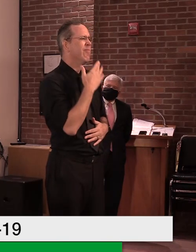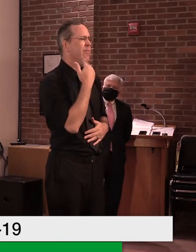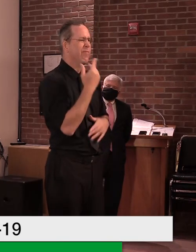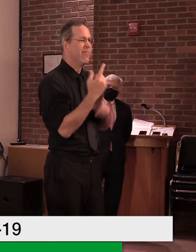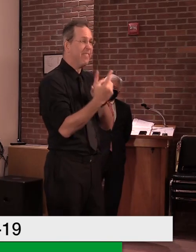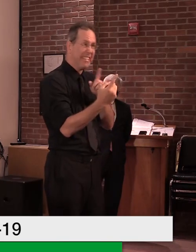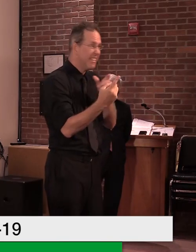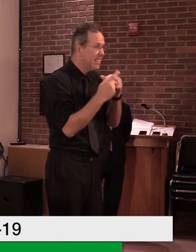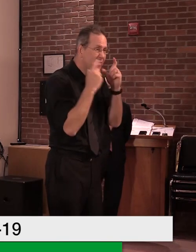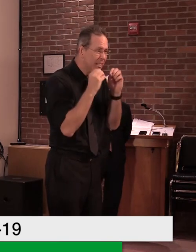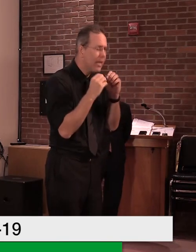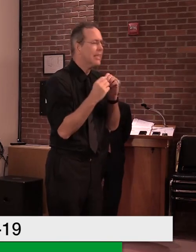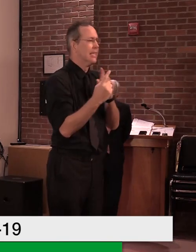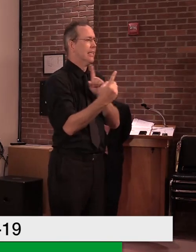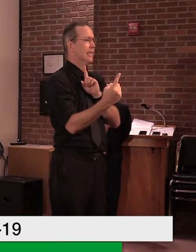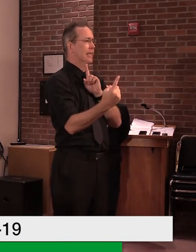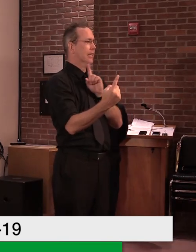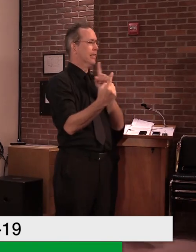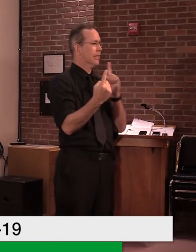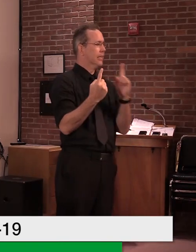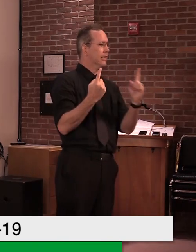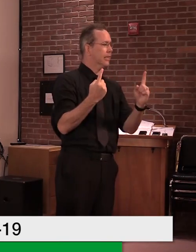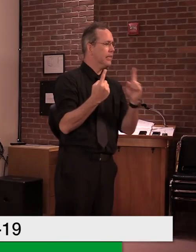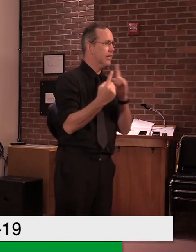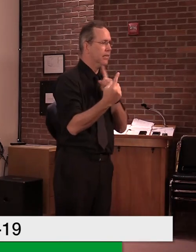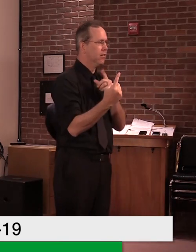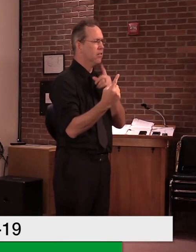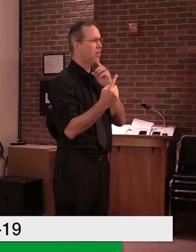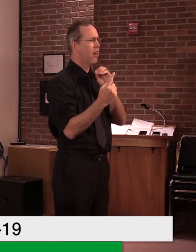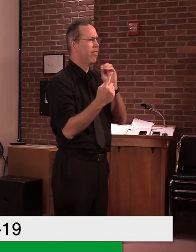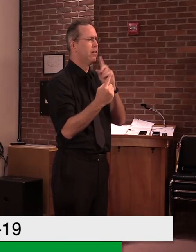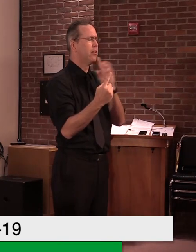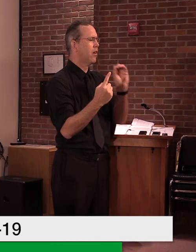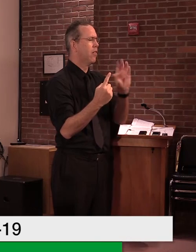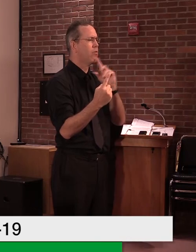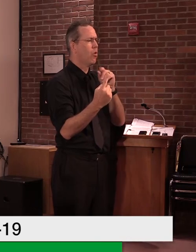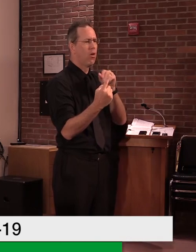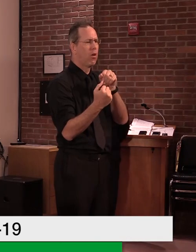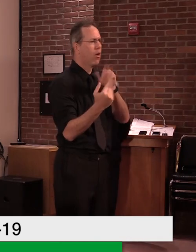Okay, and then I guess the last question is related to that.